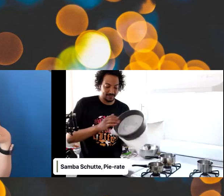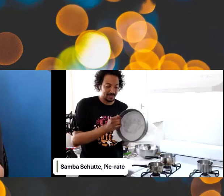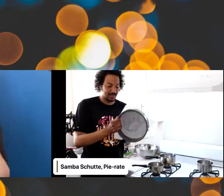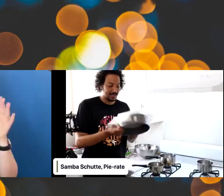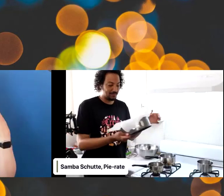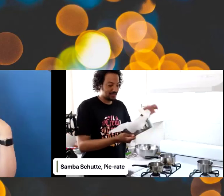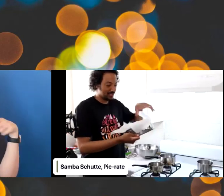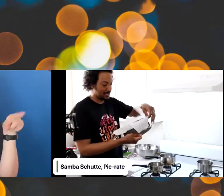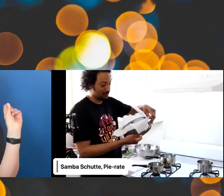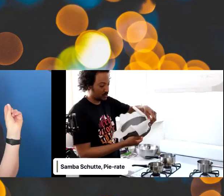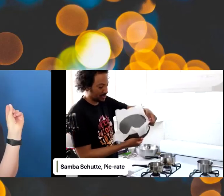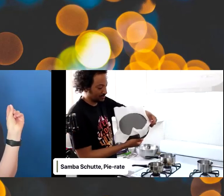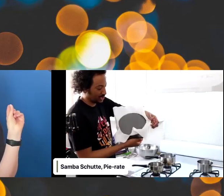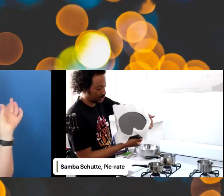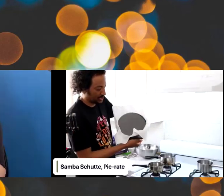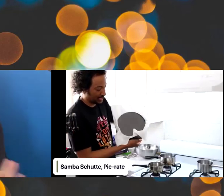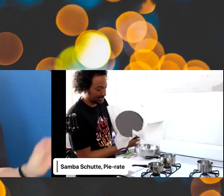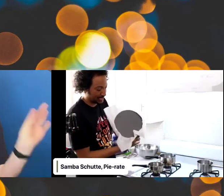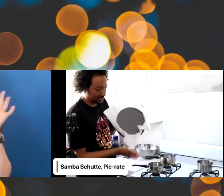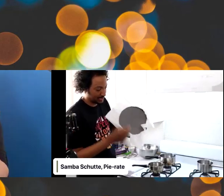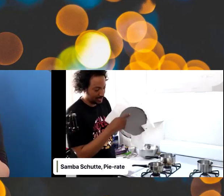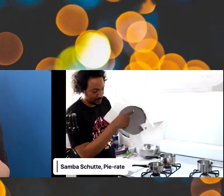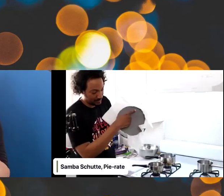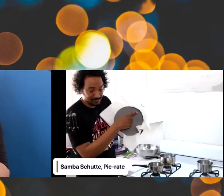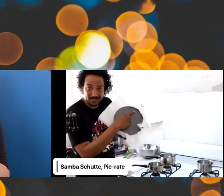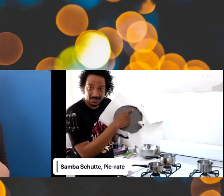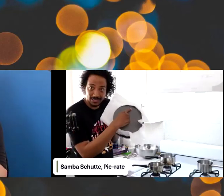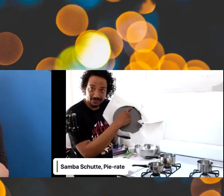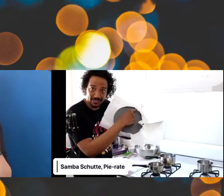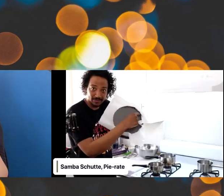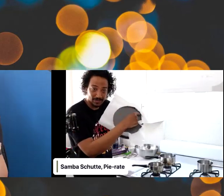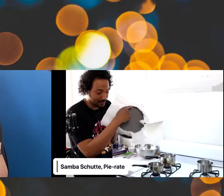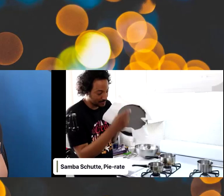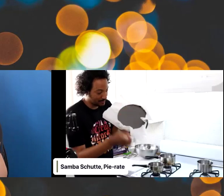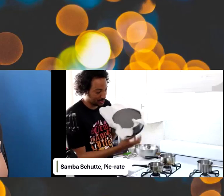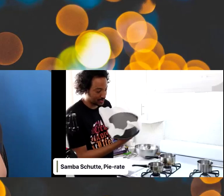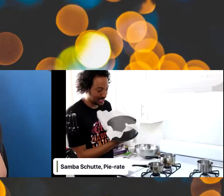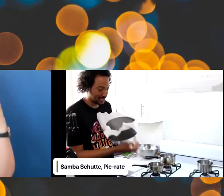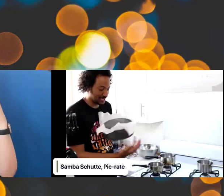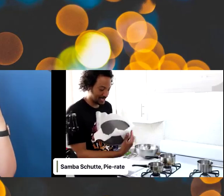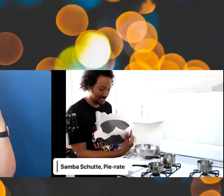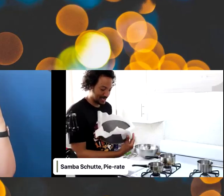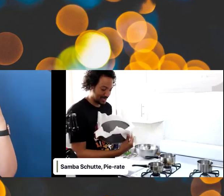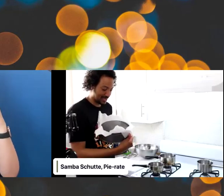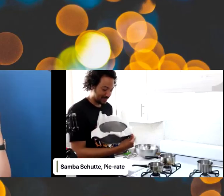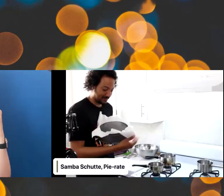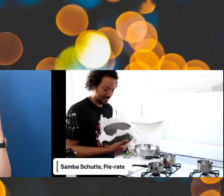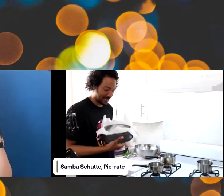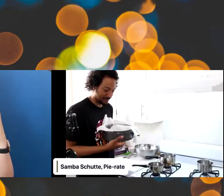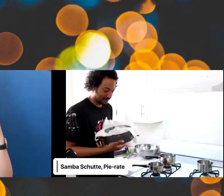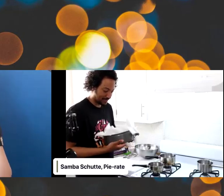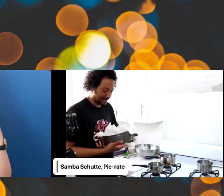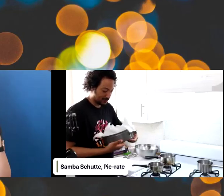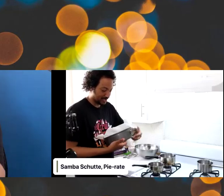Ta-da! Now, please, this is important. Make sure that it's actually level. See, mine's not level at the bottom. So make sure it's actually level and